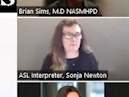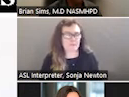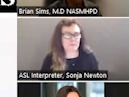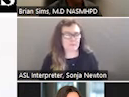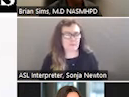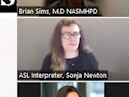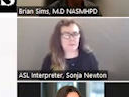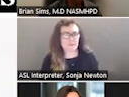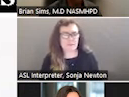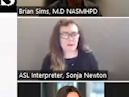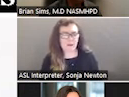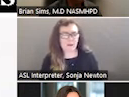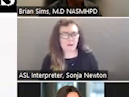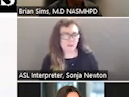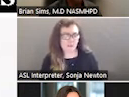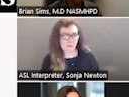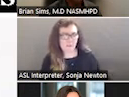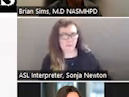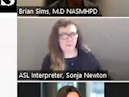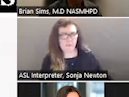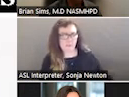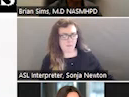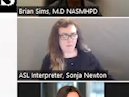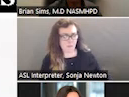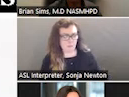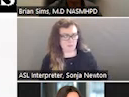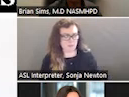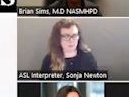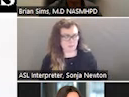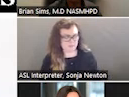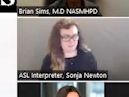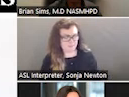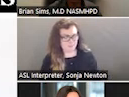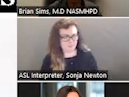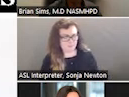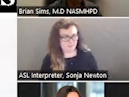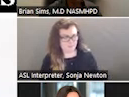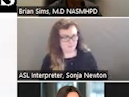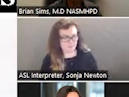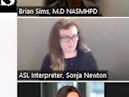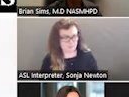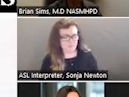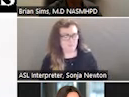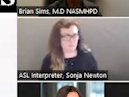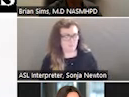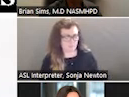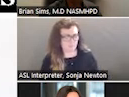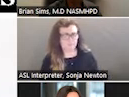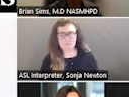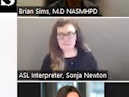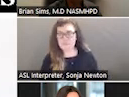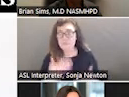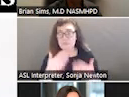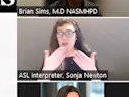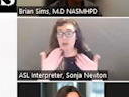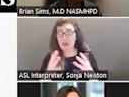Okay, at this point, we can call on Sarah. And Sarah, if you'll give us some brief updates. Yeah, thank you so much.